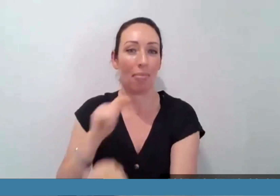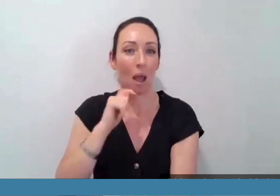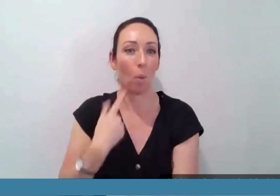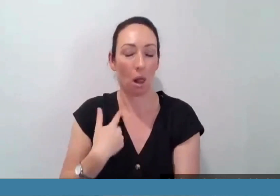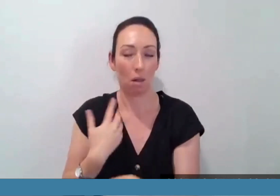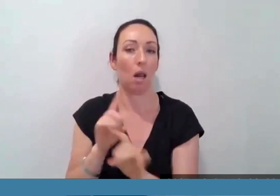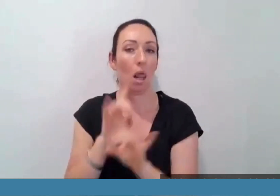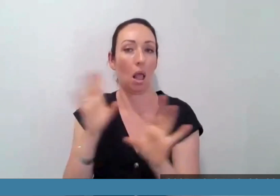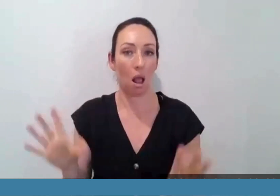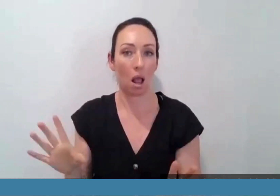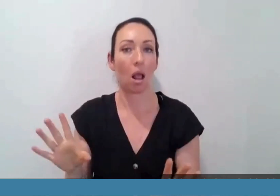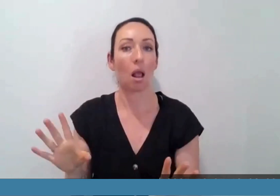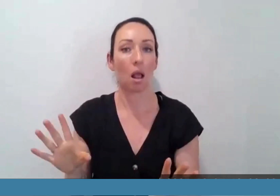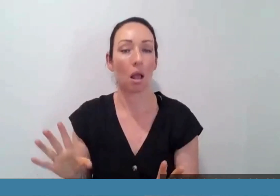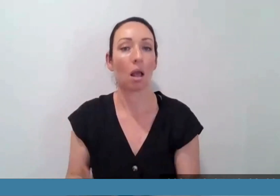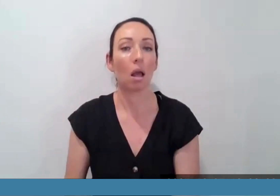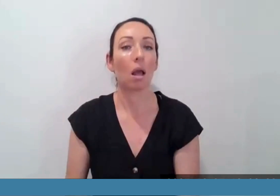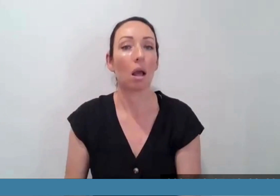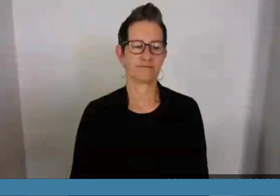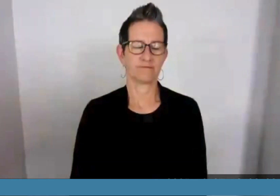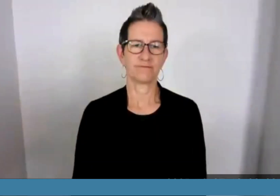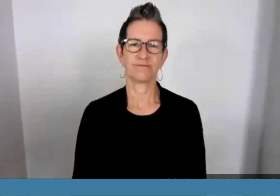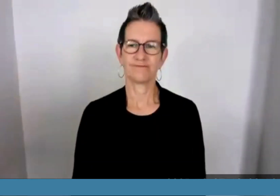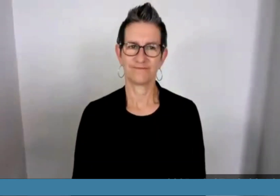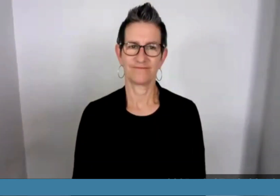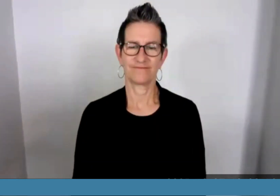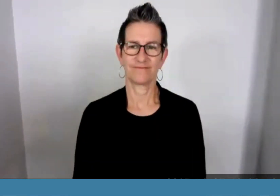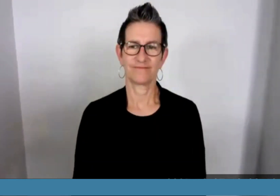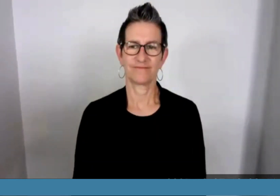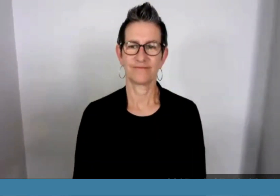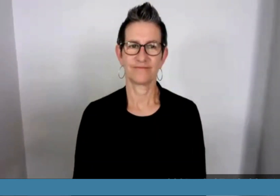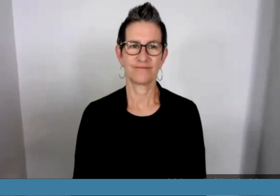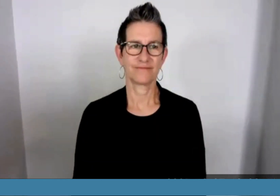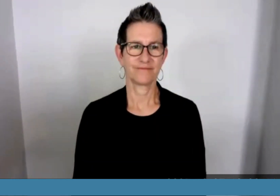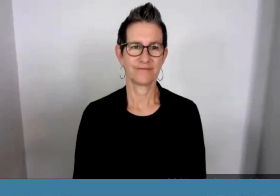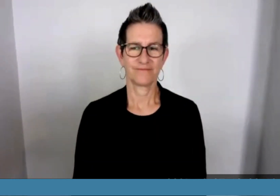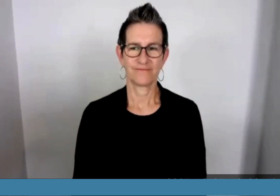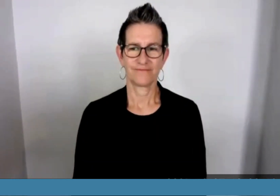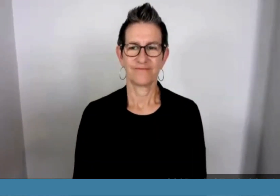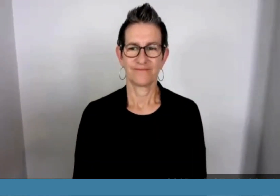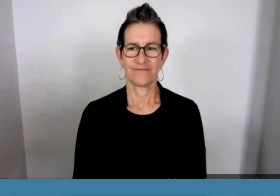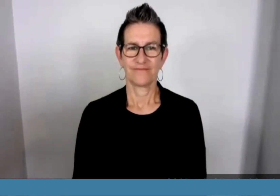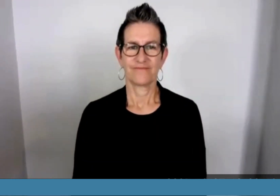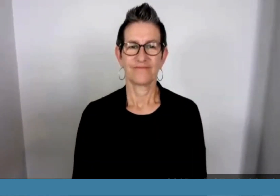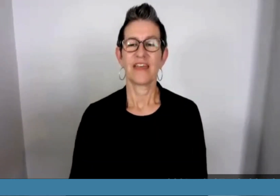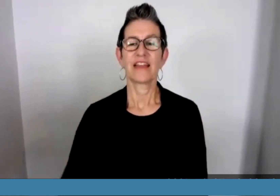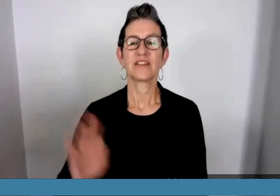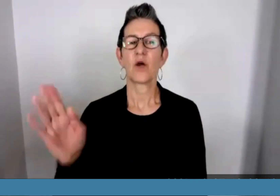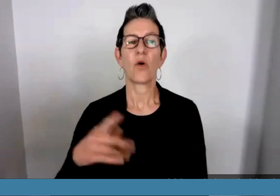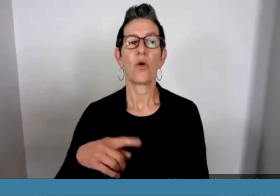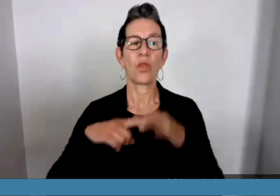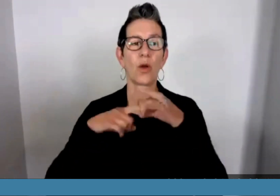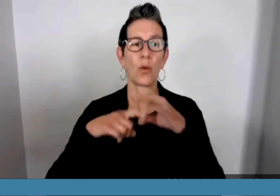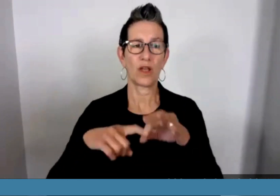So yeah, they were all the questions that came through in advance. I can see there is one in the chat,